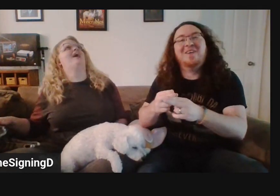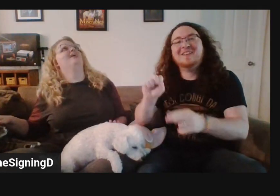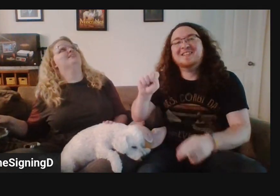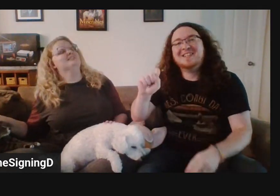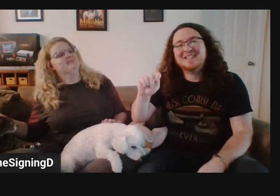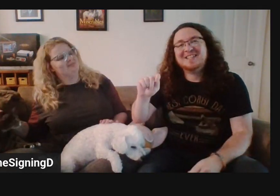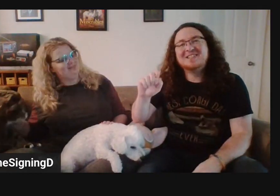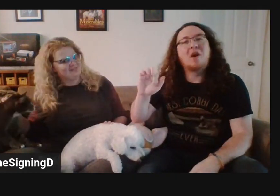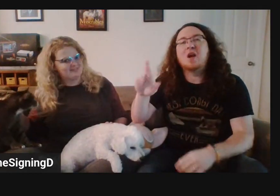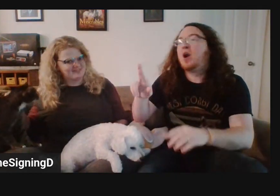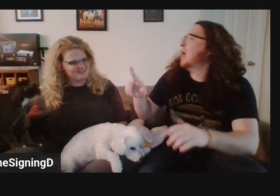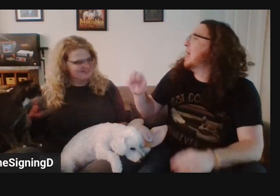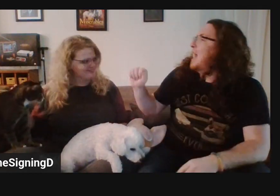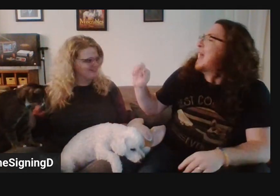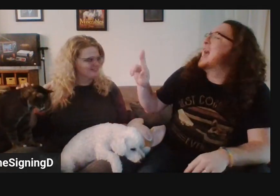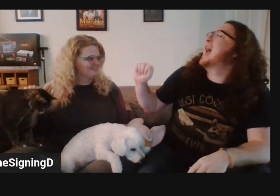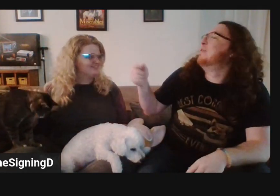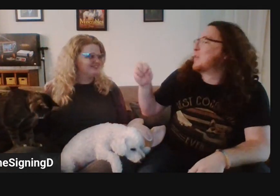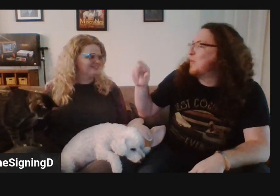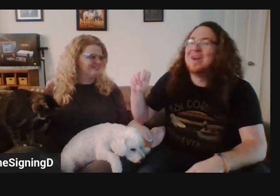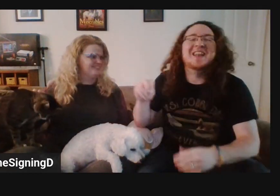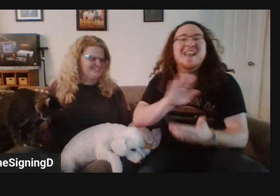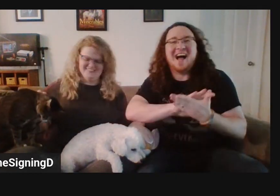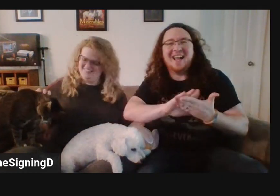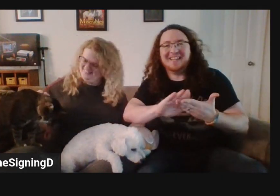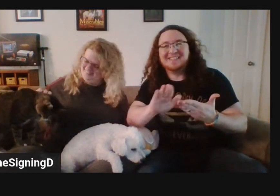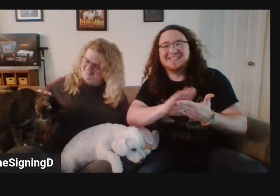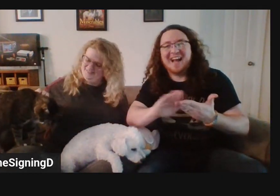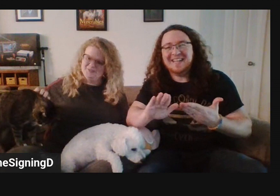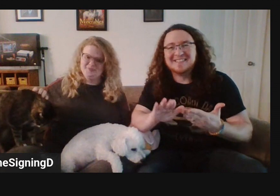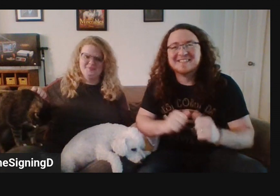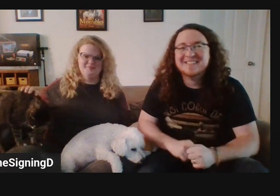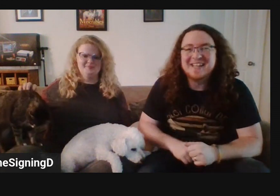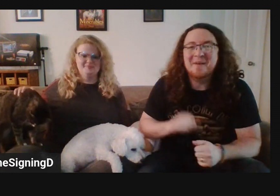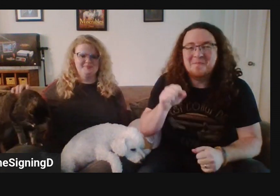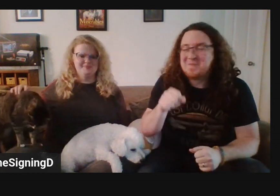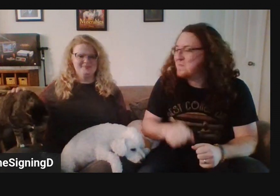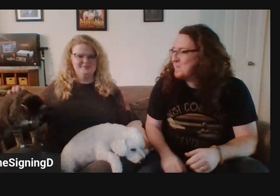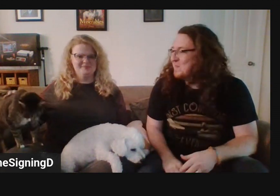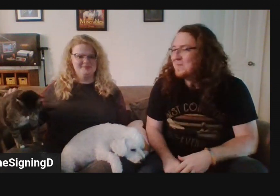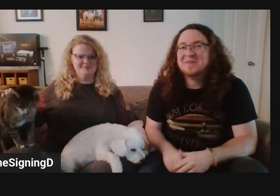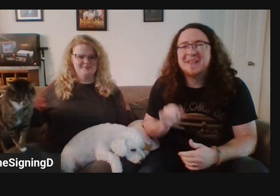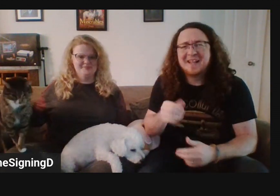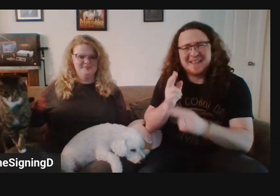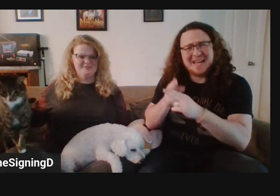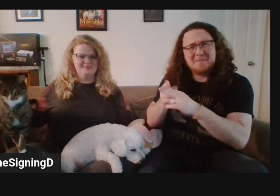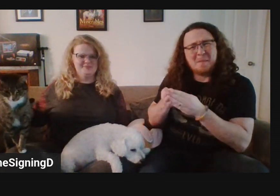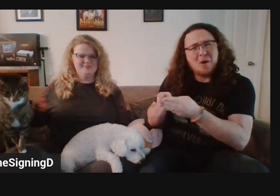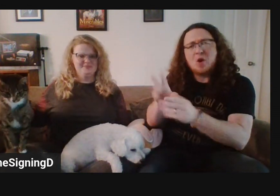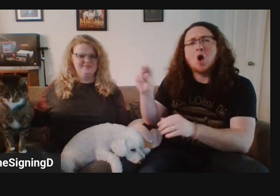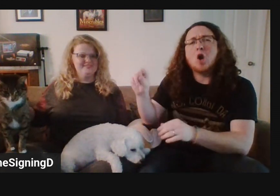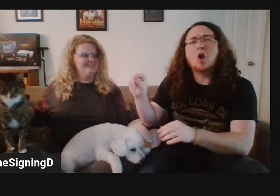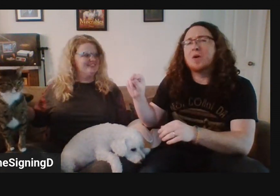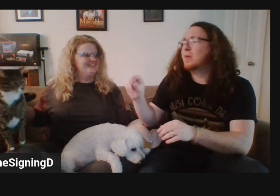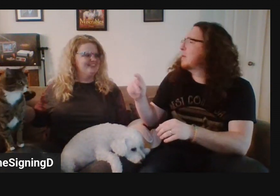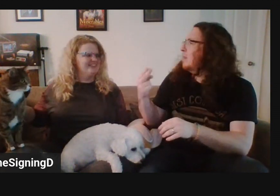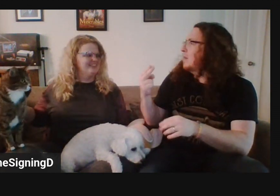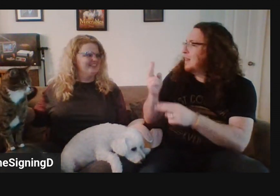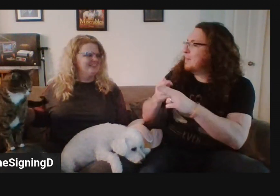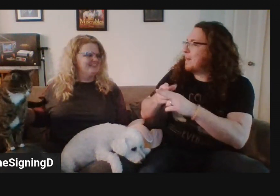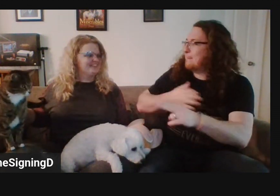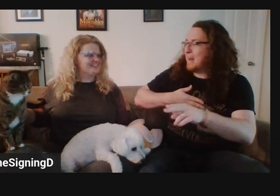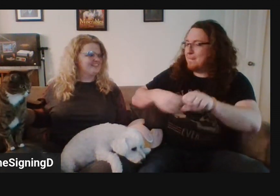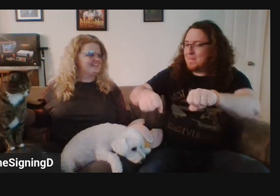Was Aragorn. So nice. Aragorn. Nice. Yeah. That's the name of the boat? No, the name of